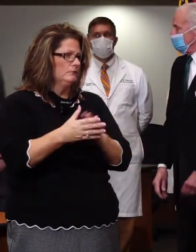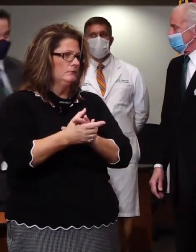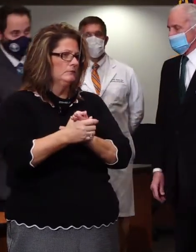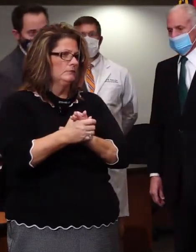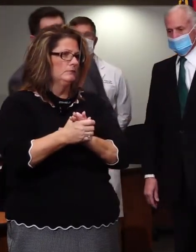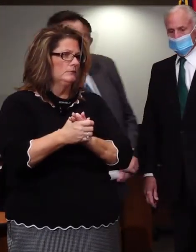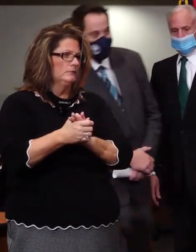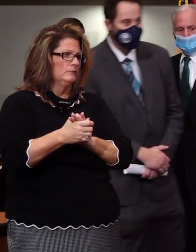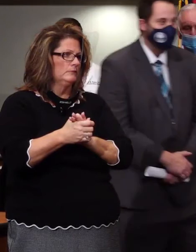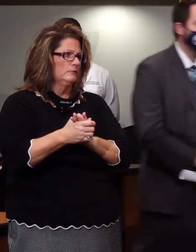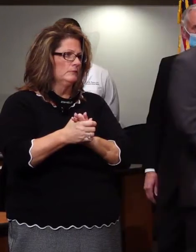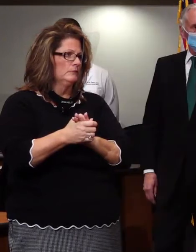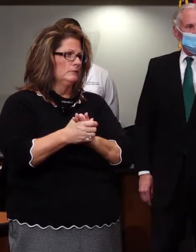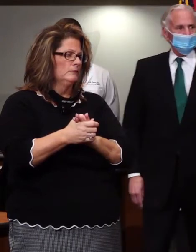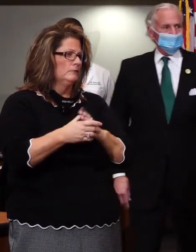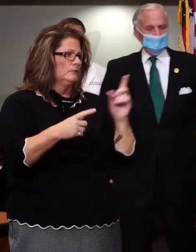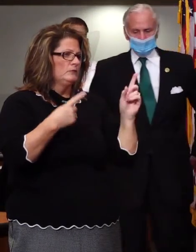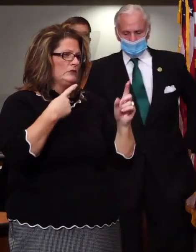You mentioned after the